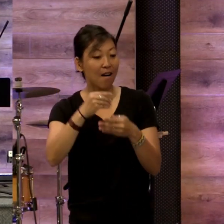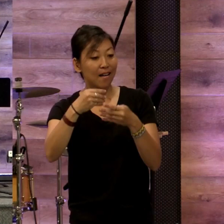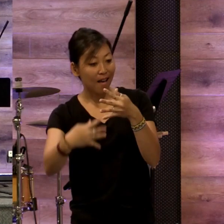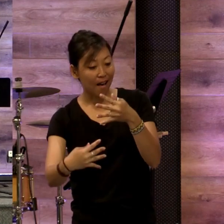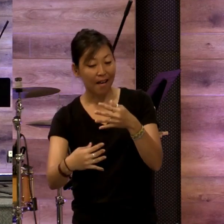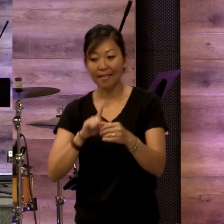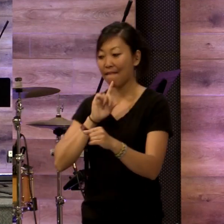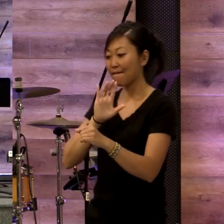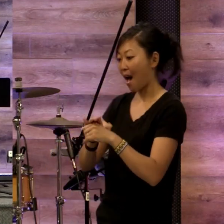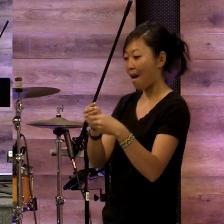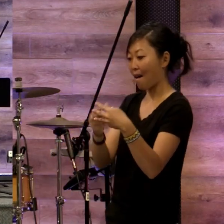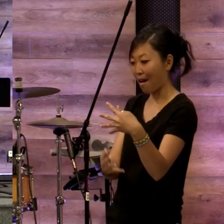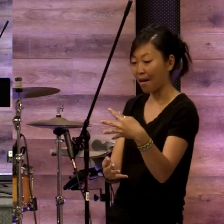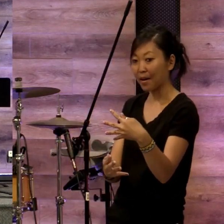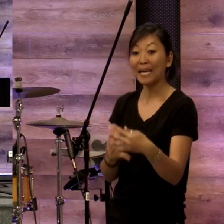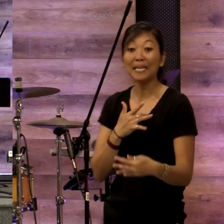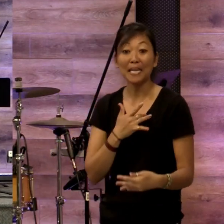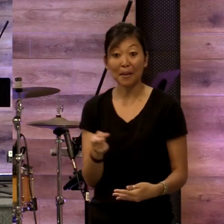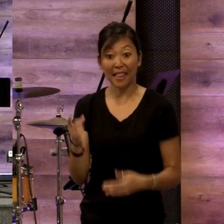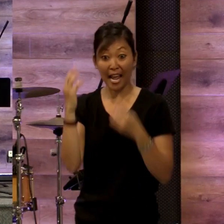about one of them getting cancer someday.